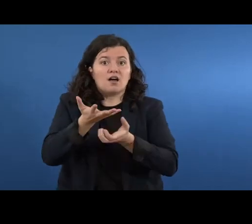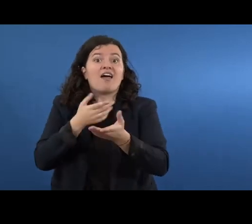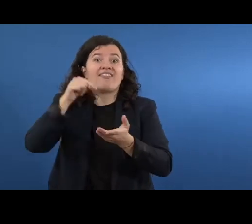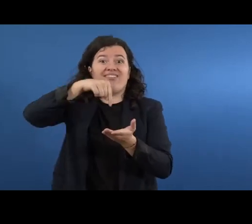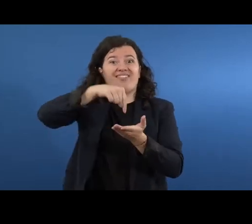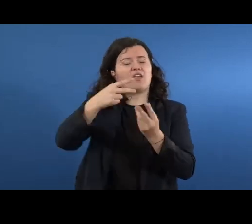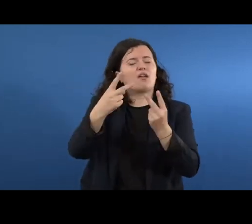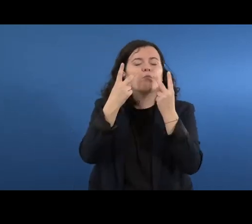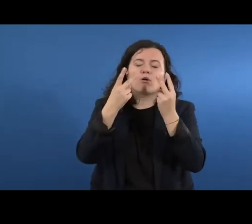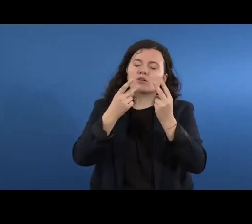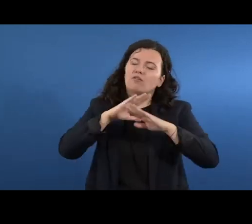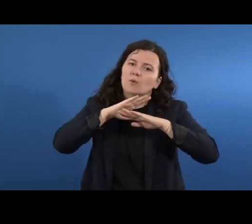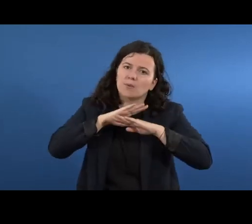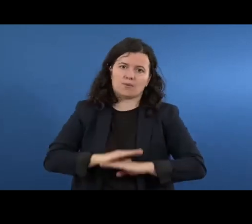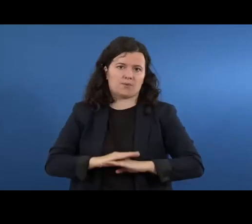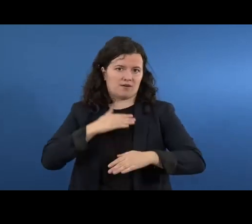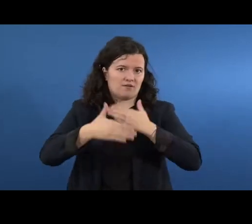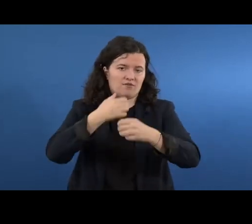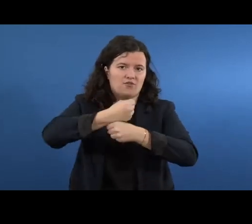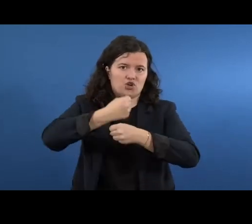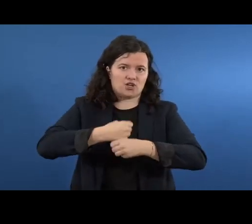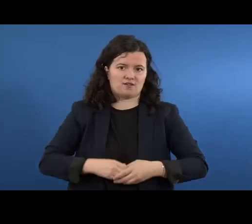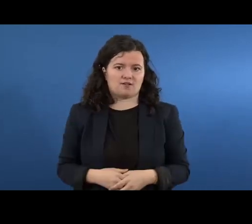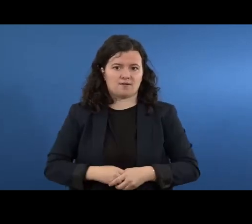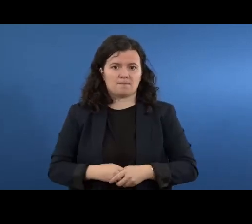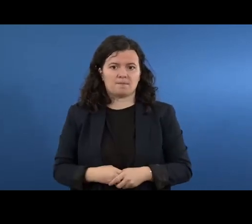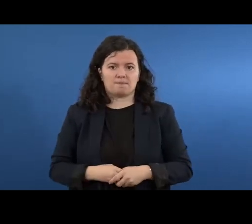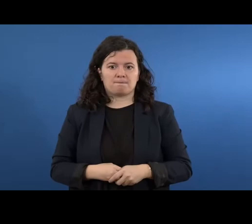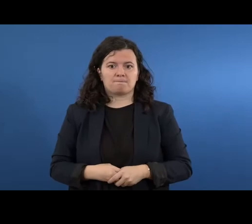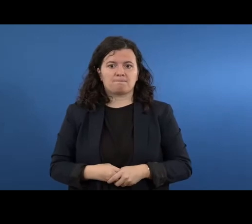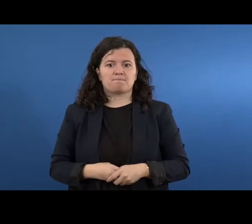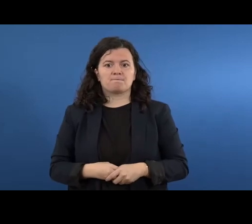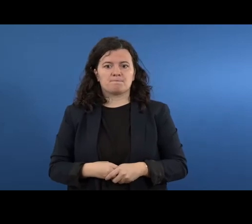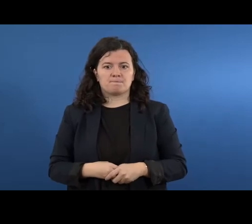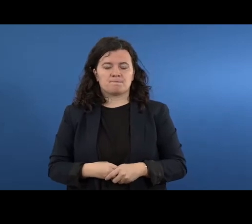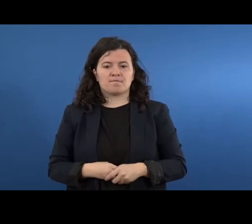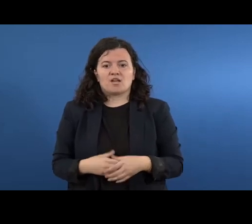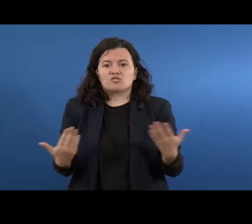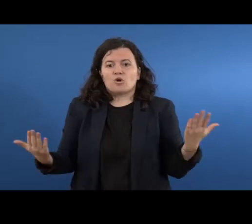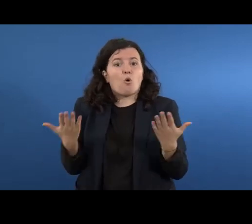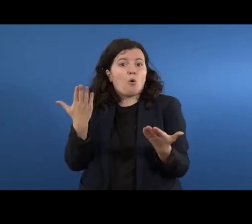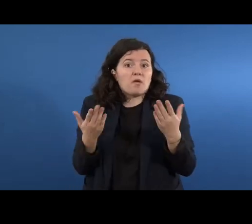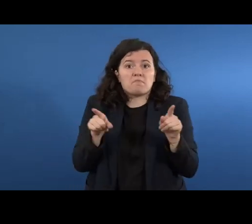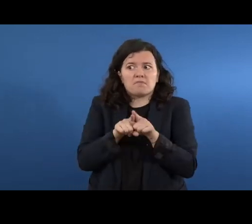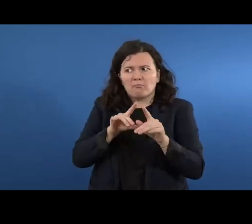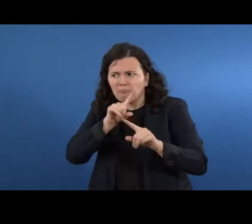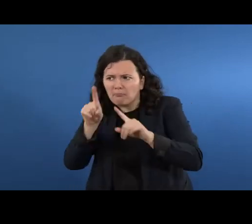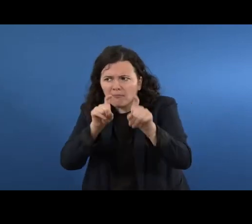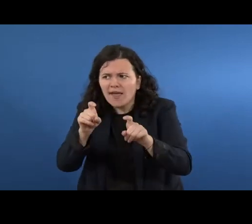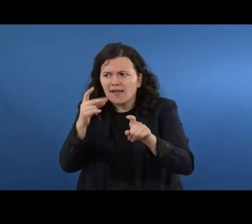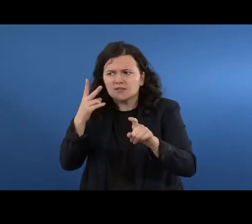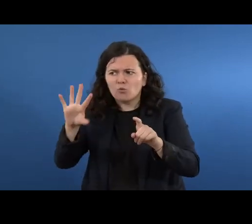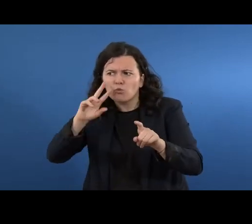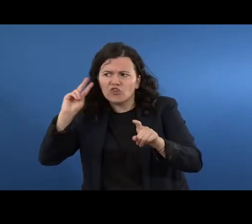it is very important to be able to, take the pulse, if I can put it like that, of employees, not only